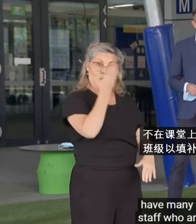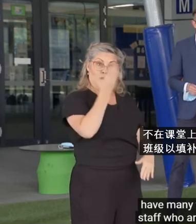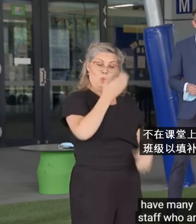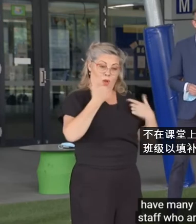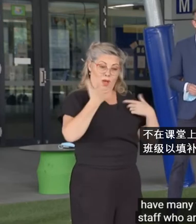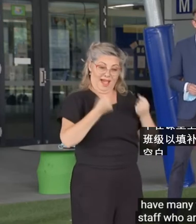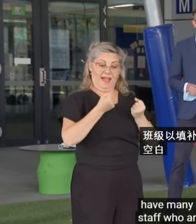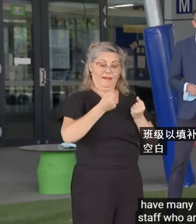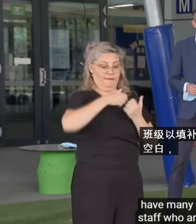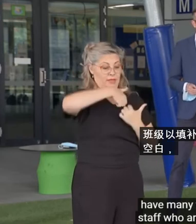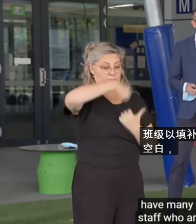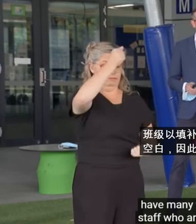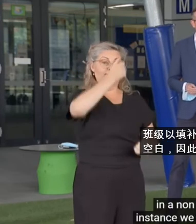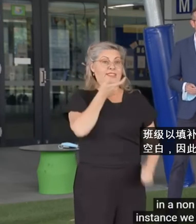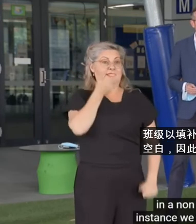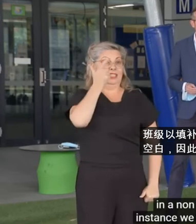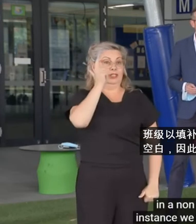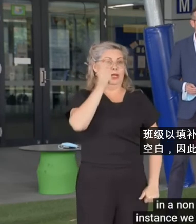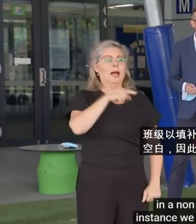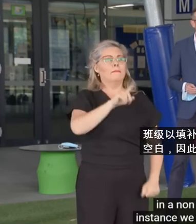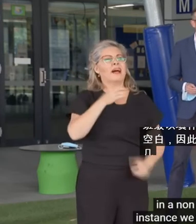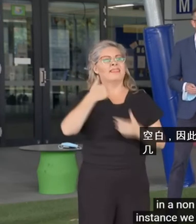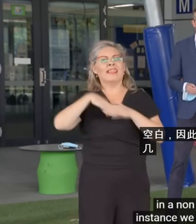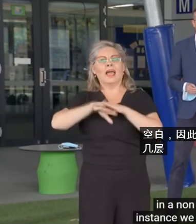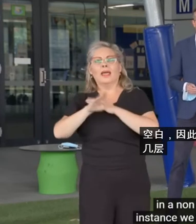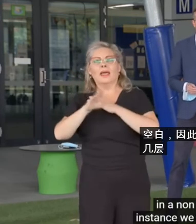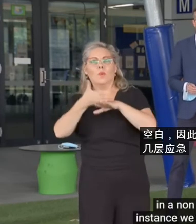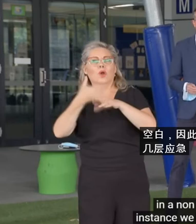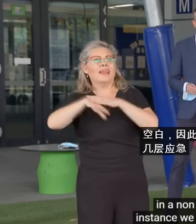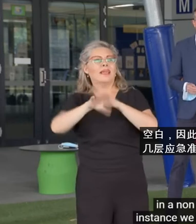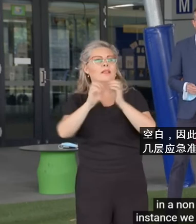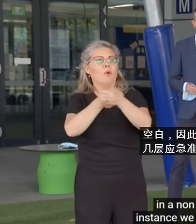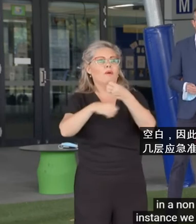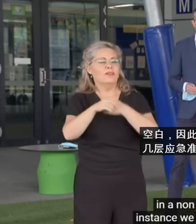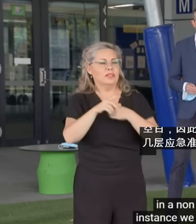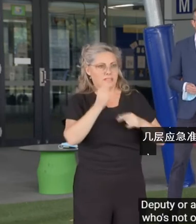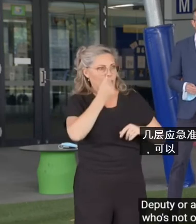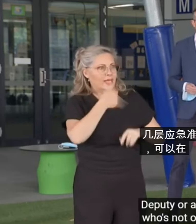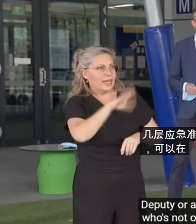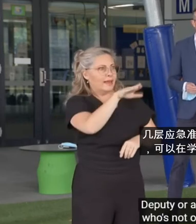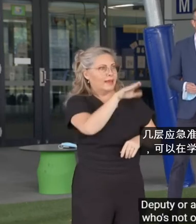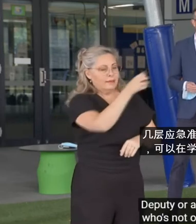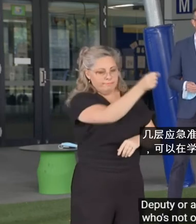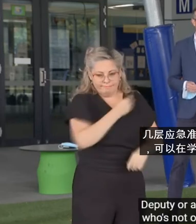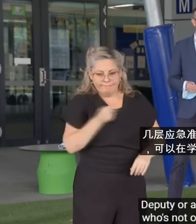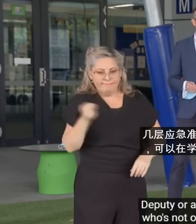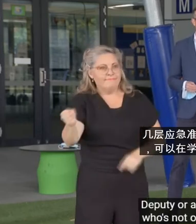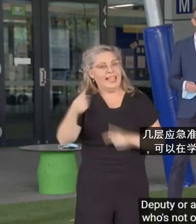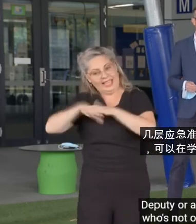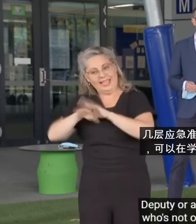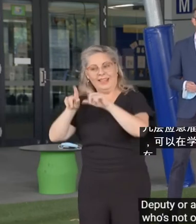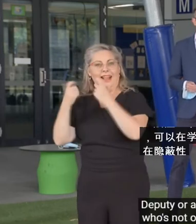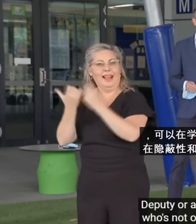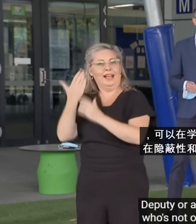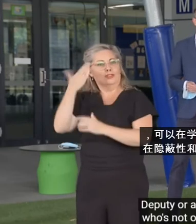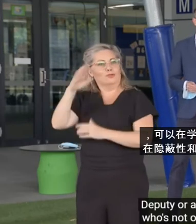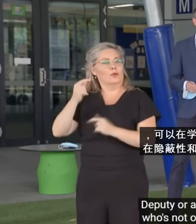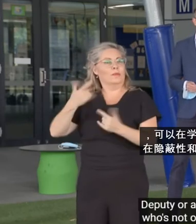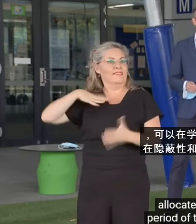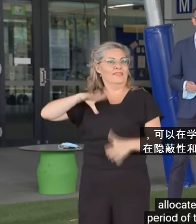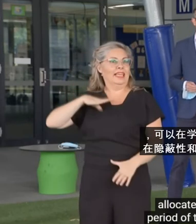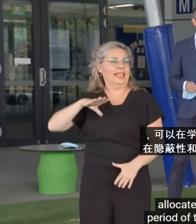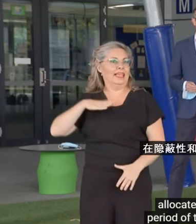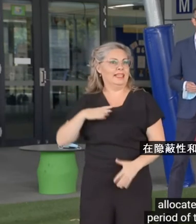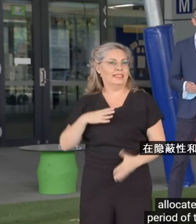a period of time to fill any gaps. So there are literally several layers of contingencies in place ready to go to support schools should they be impacted